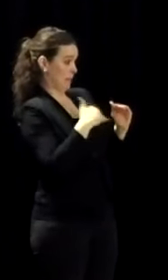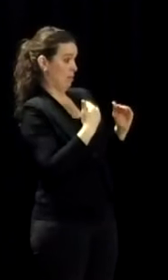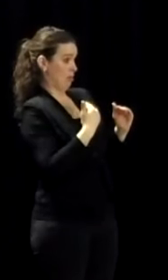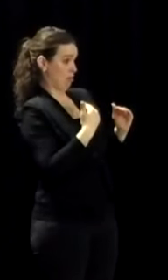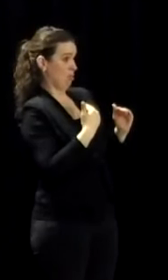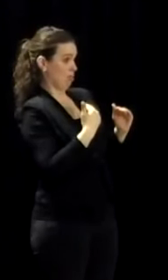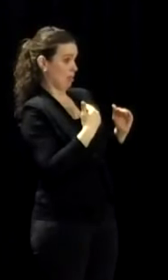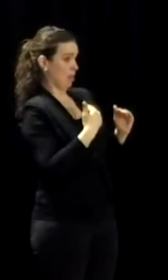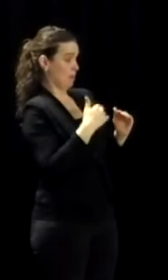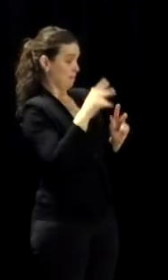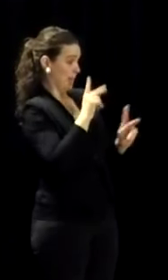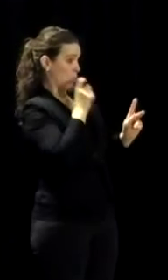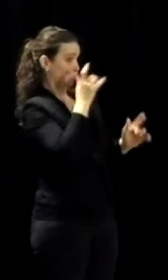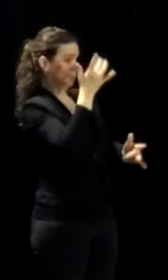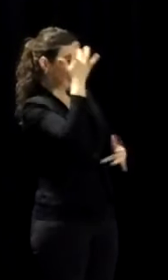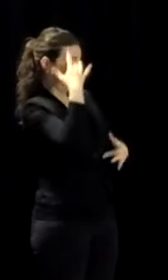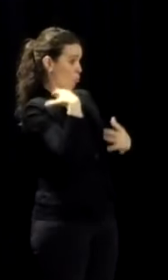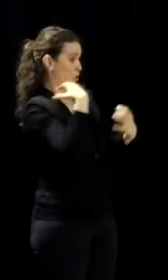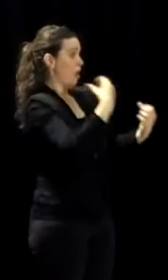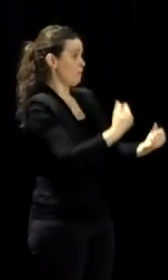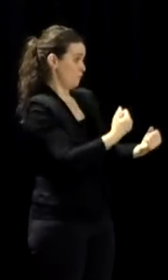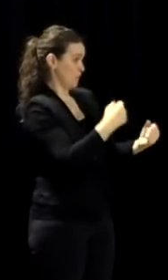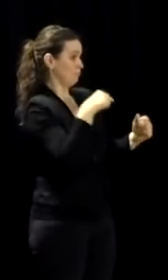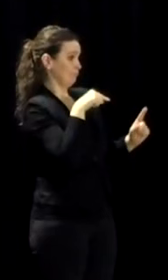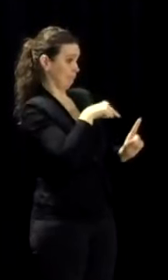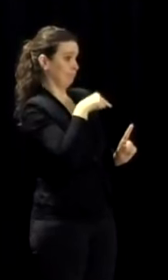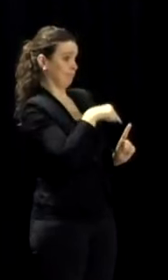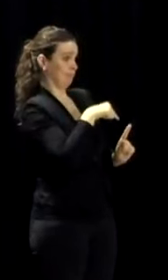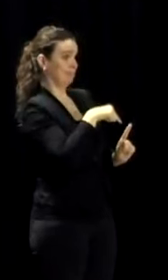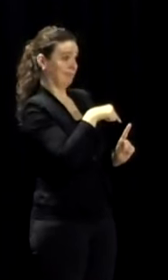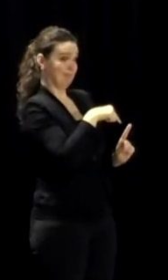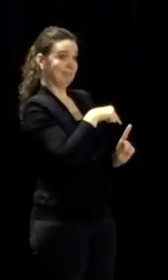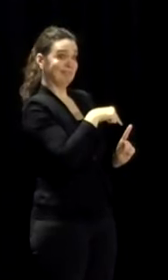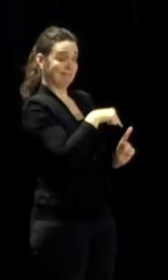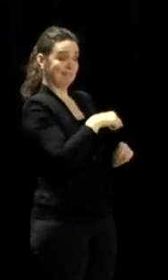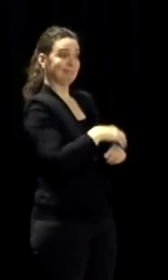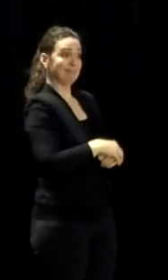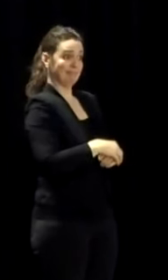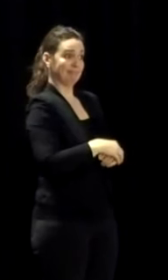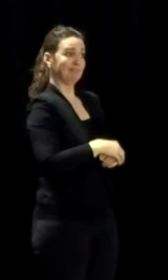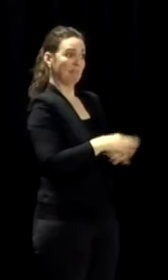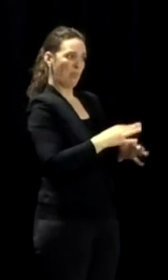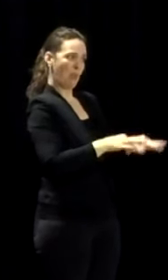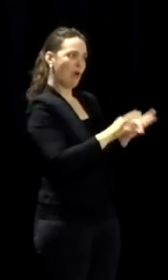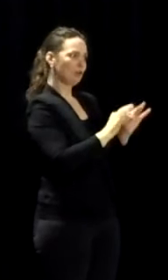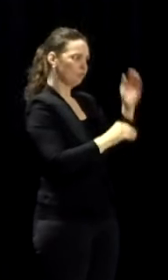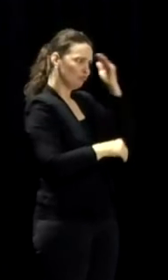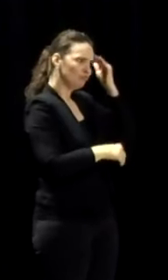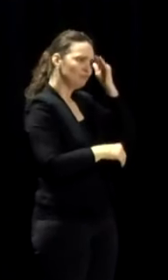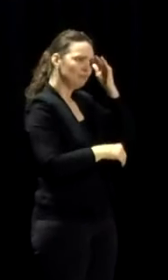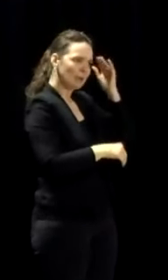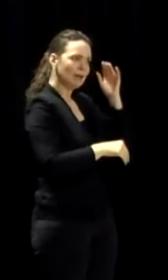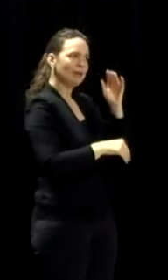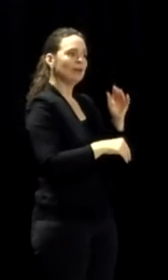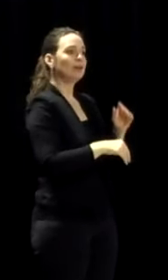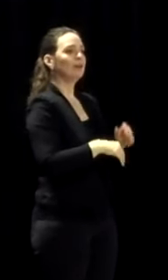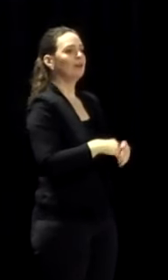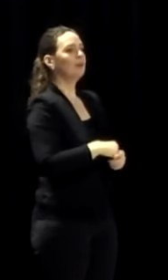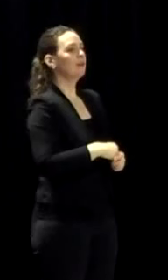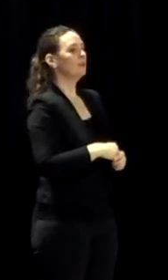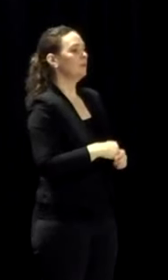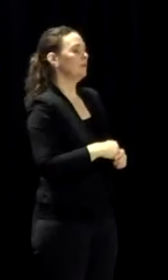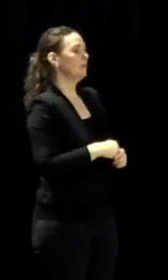that means something. I sit here talking every day about people in numbers and data, but these are human beings who